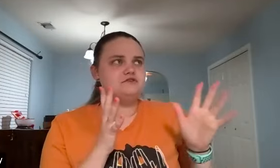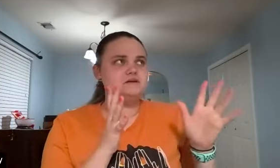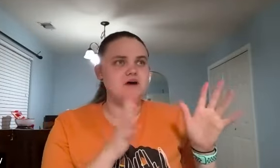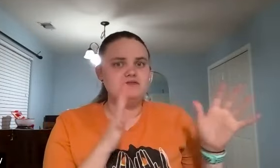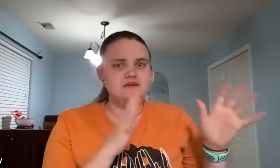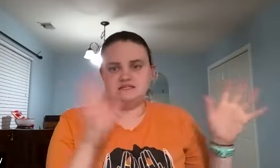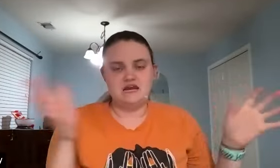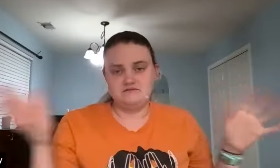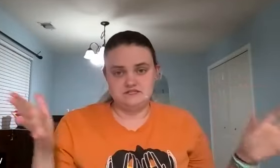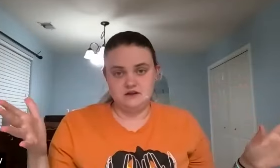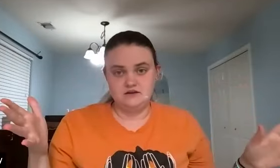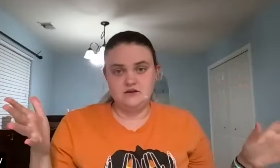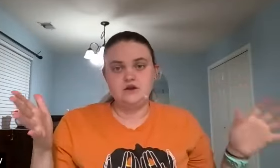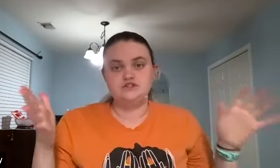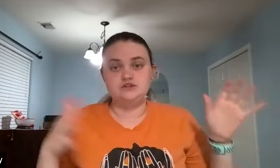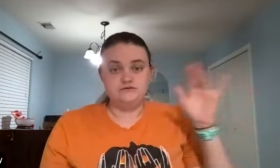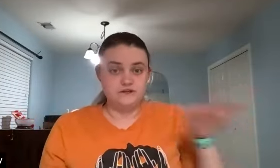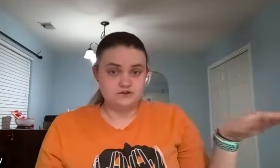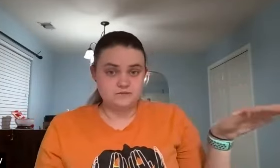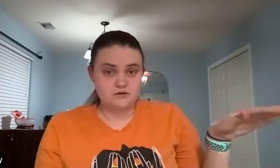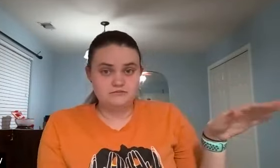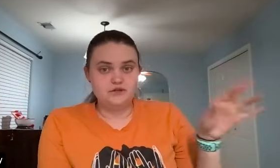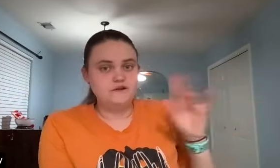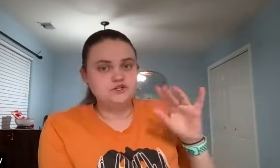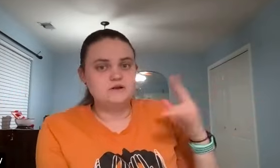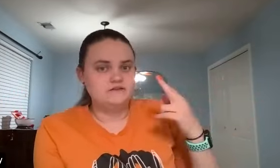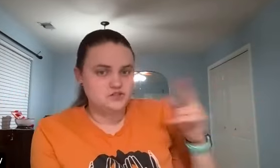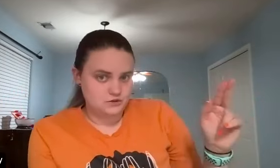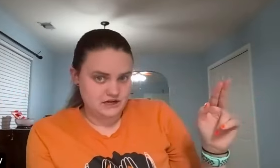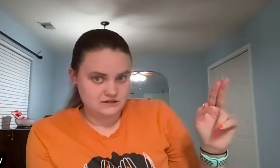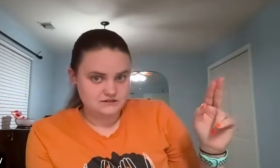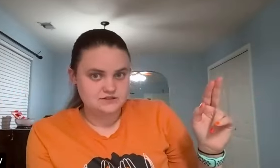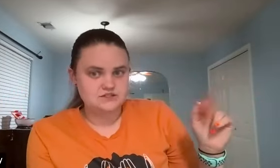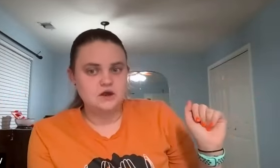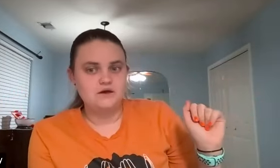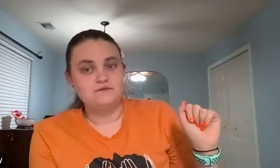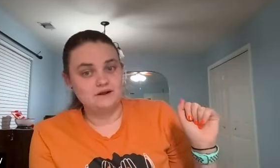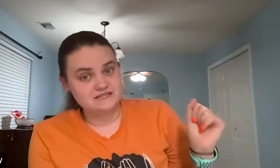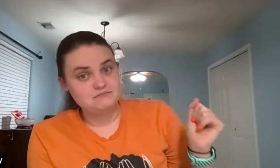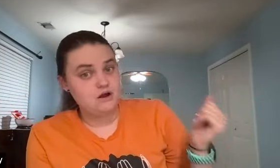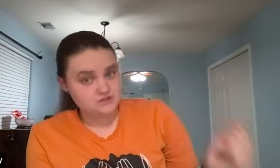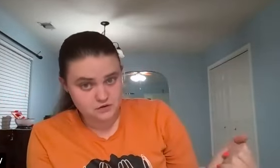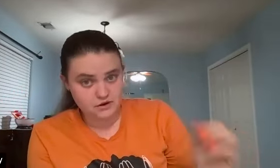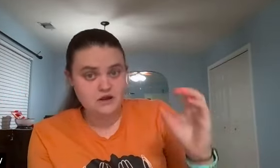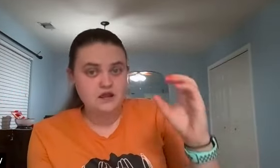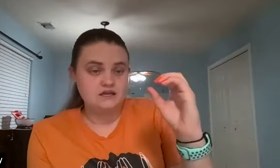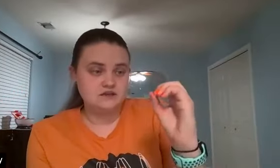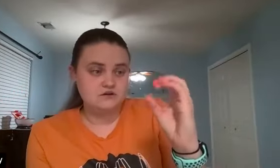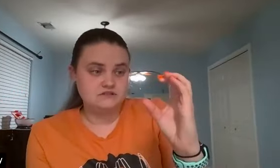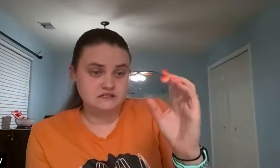every month, it doesn't have a sign. So you finger spell, but you finger spell like the shorthand. So for example, October is